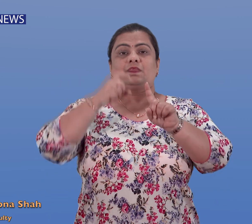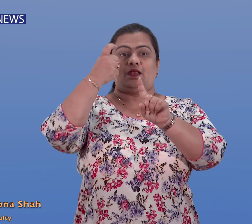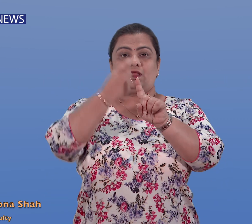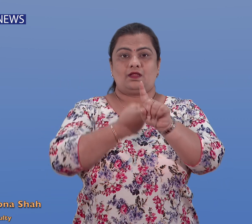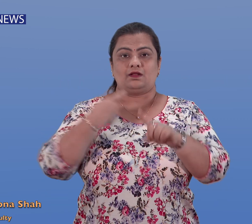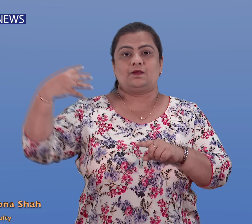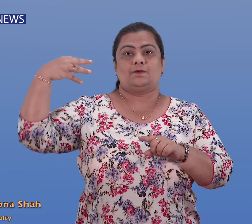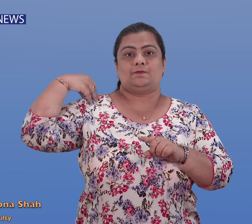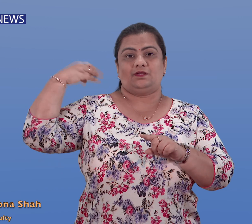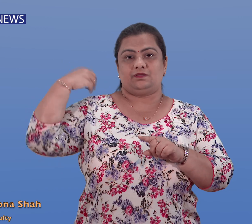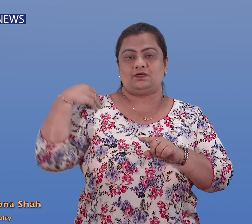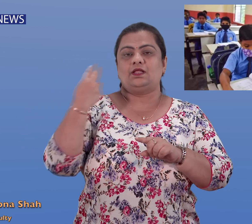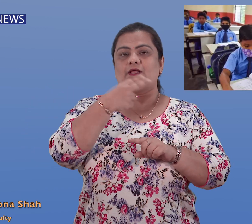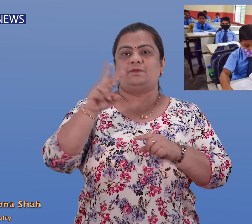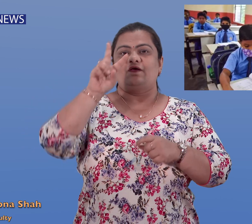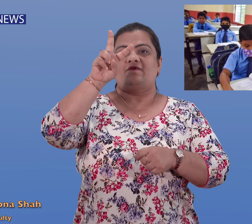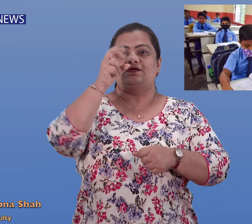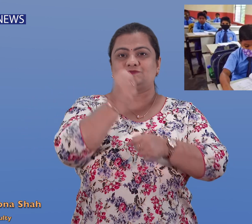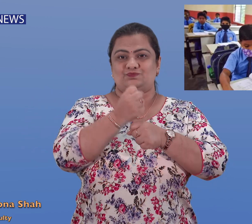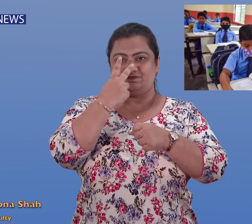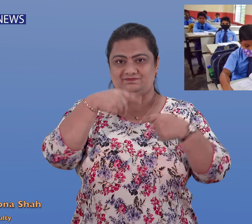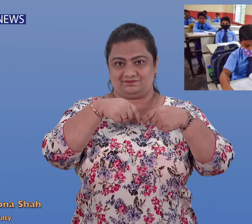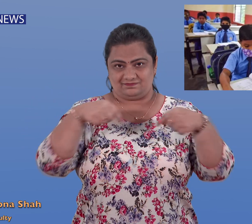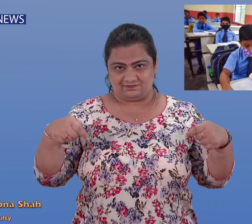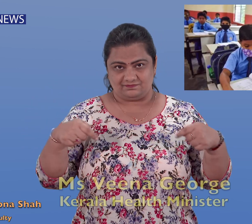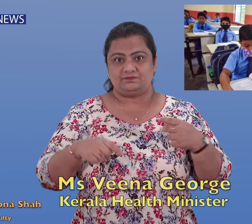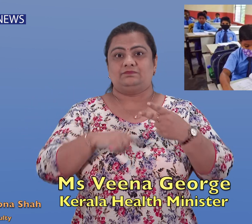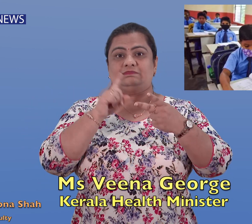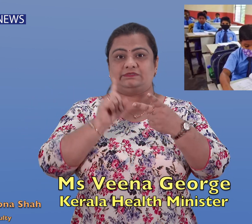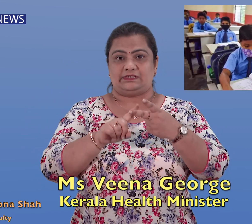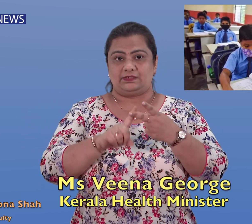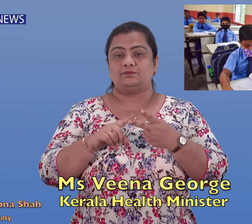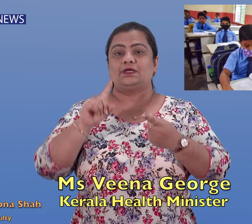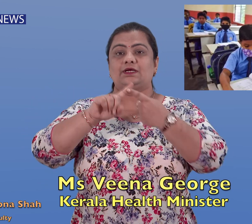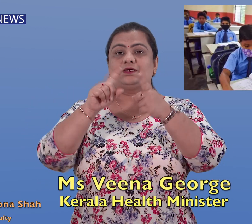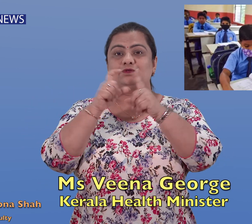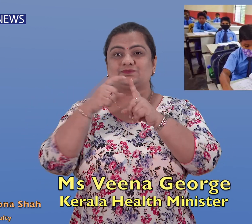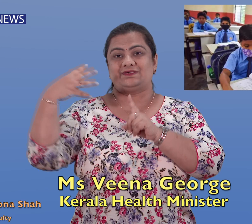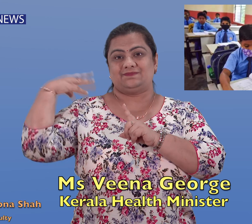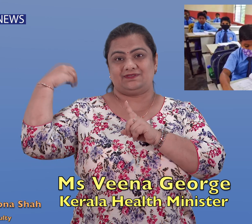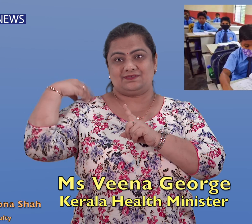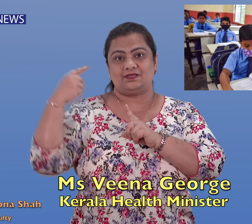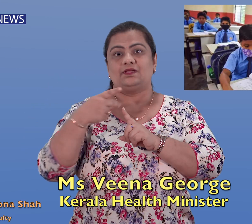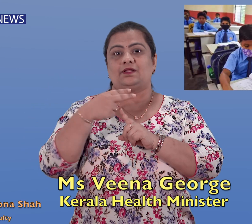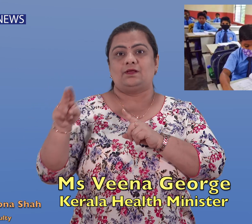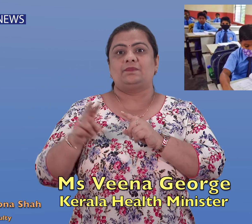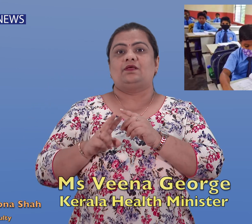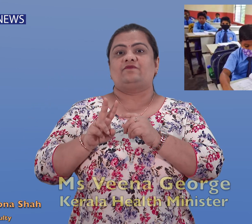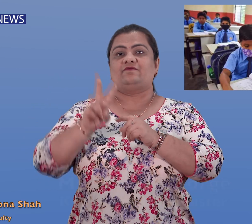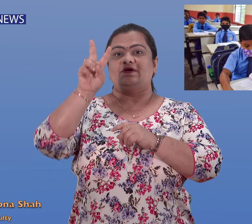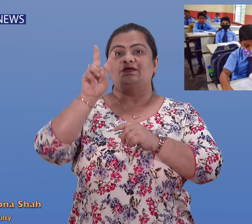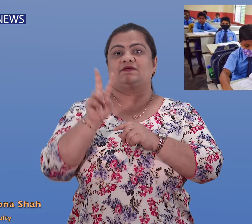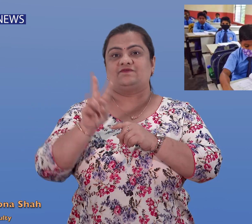Kerala Health Minister Ms. Veena George and Minister of Public Education Mr. V. Shivankutty handed over the guidelines to the Chief